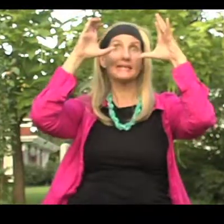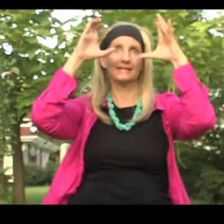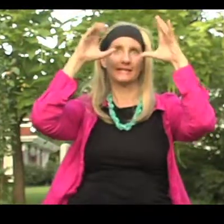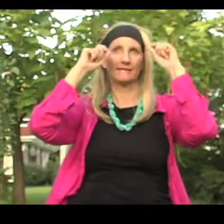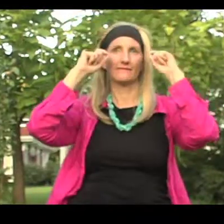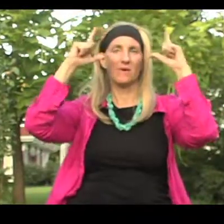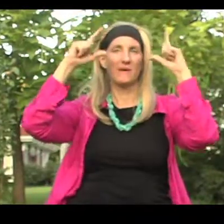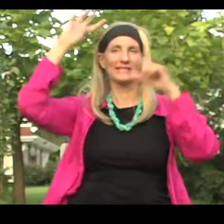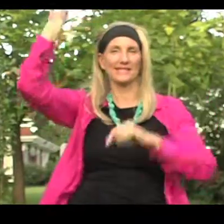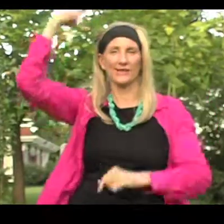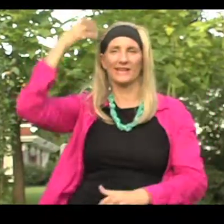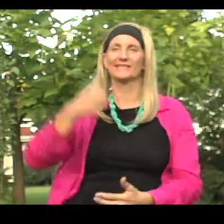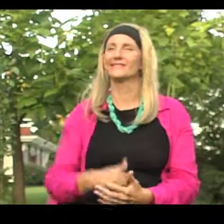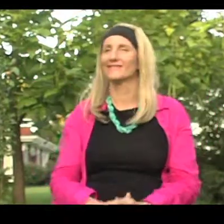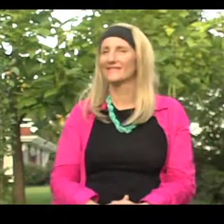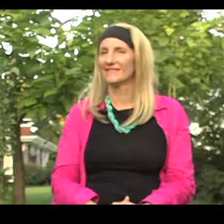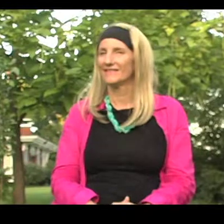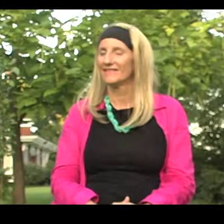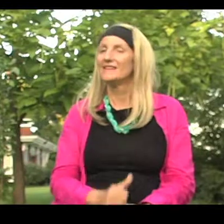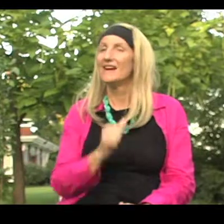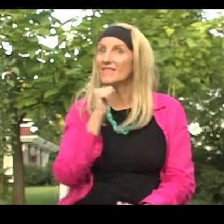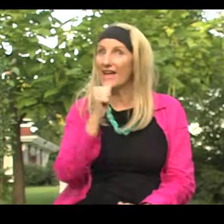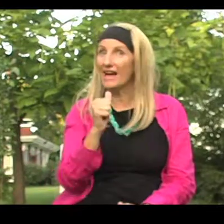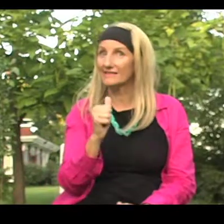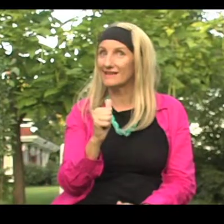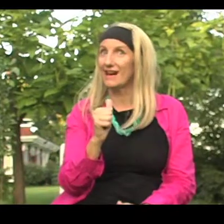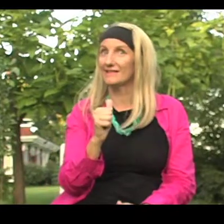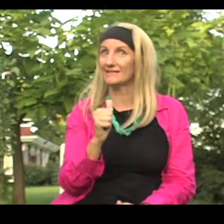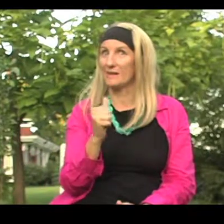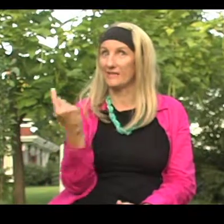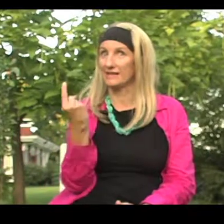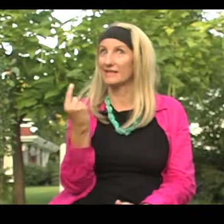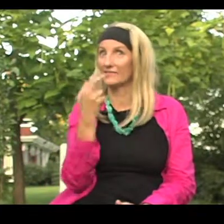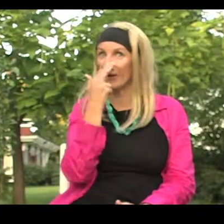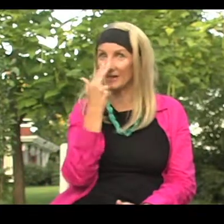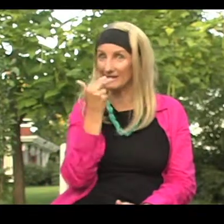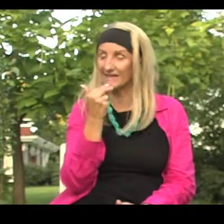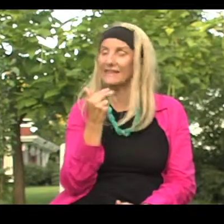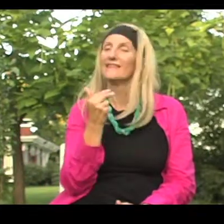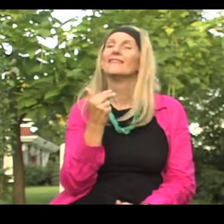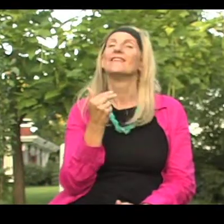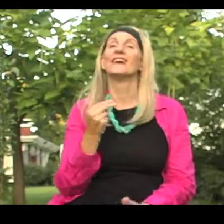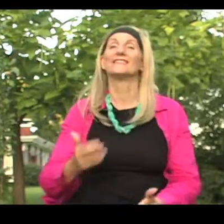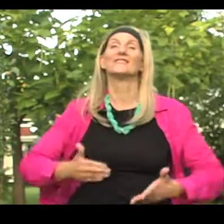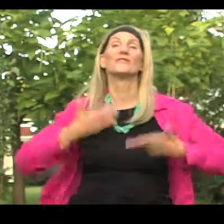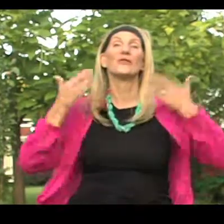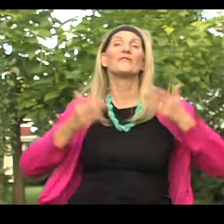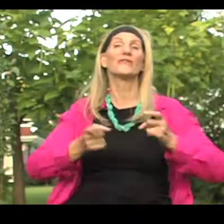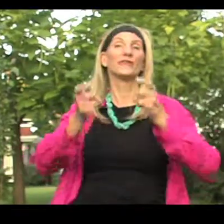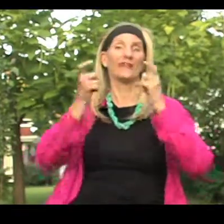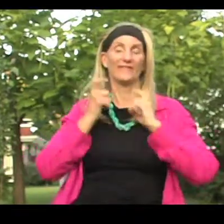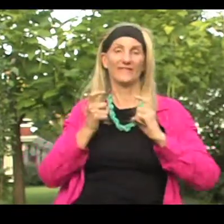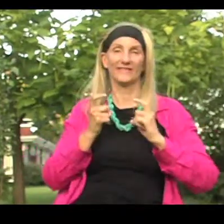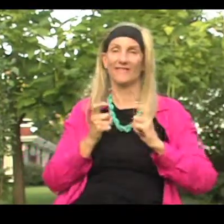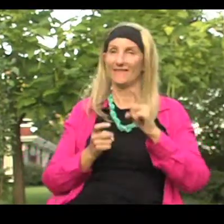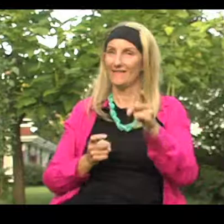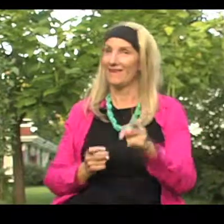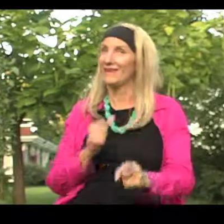amazing, amazing grace. And that's not something that's funny. It's a joyful gift. And I'm